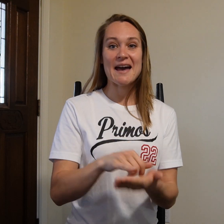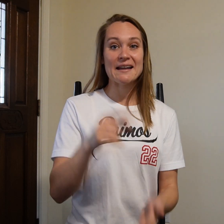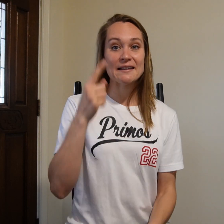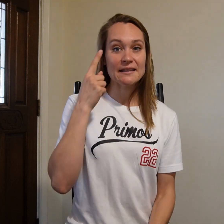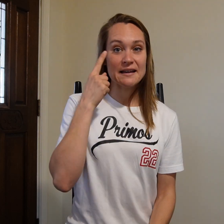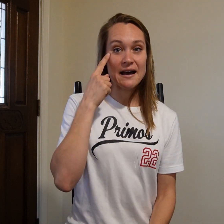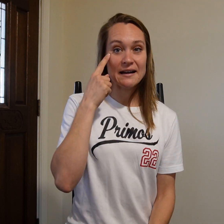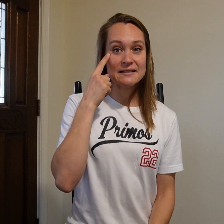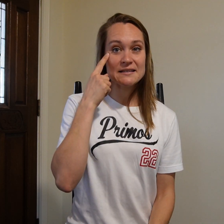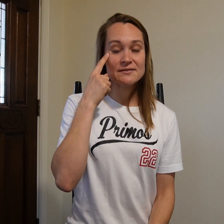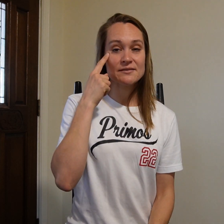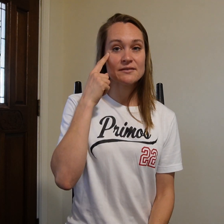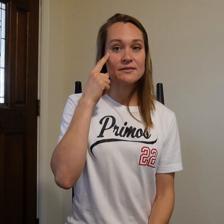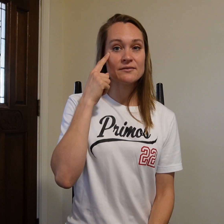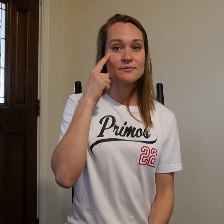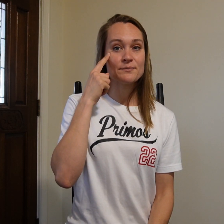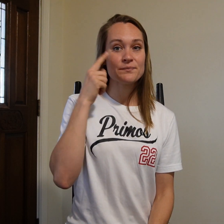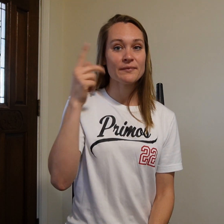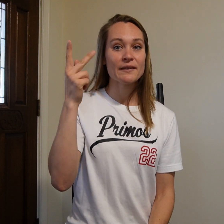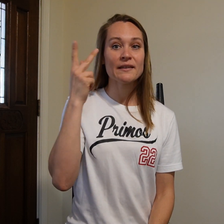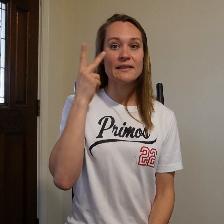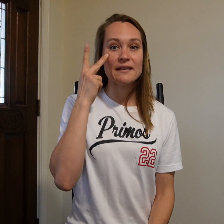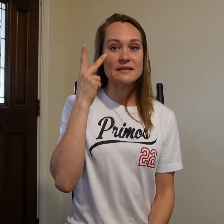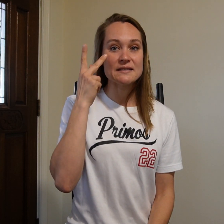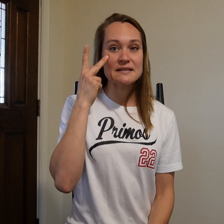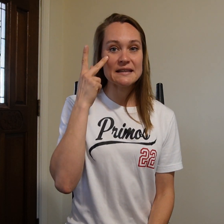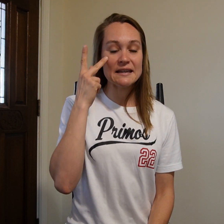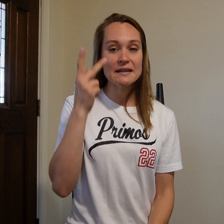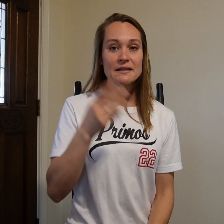that the eyes that see